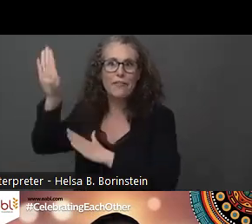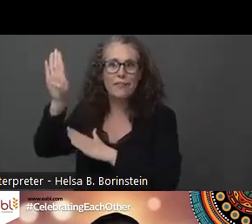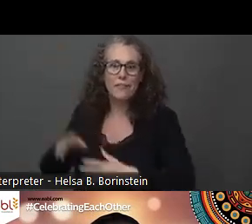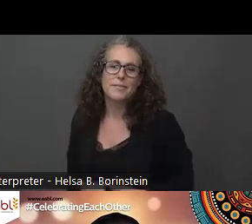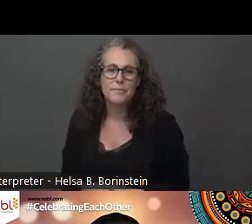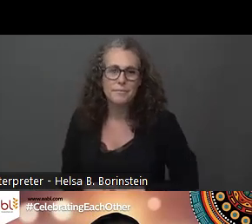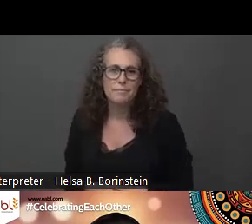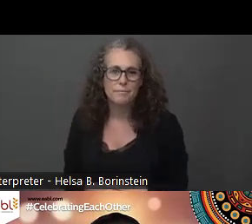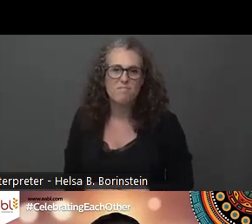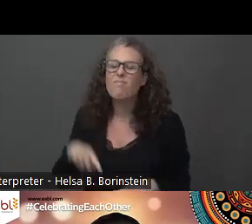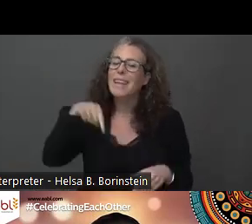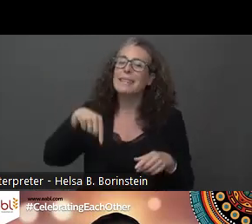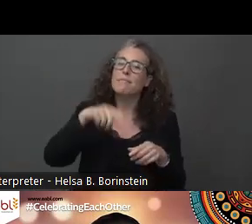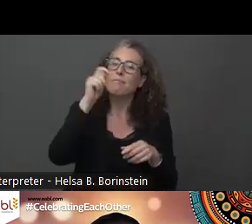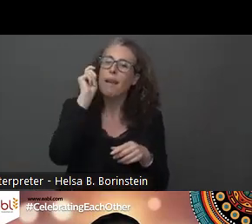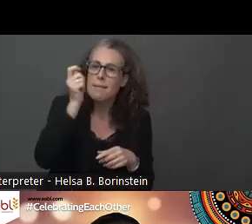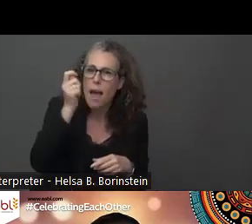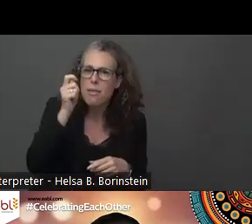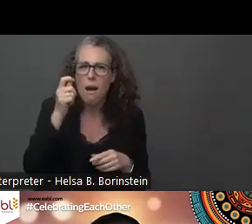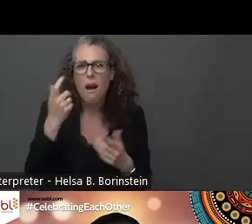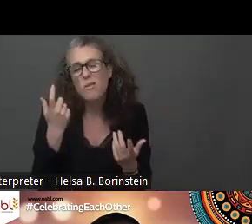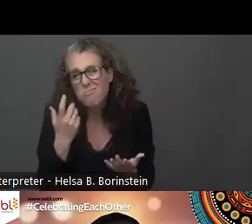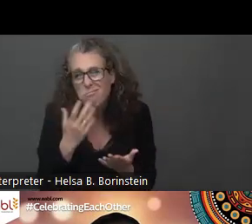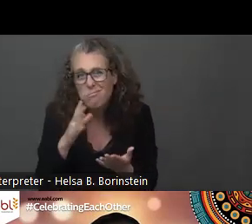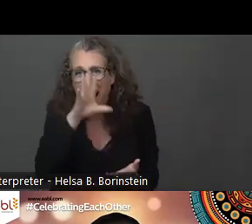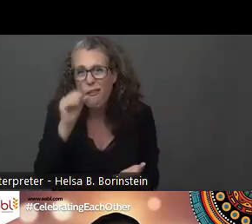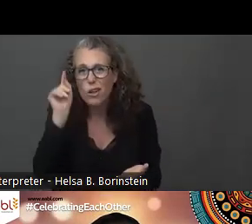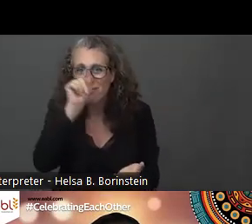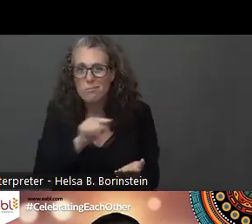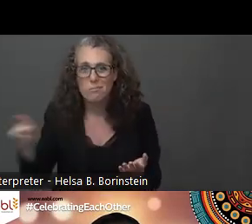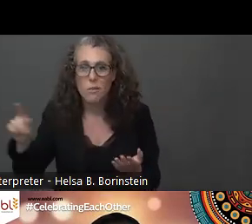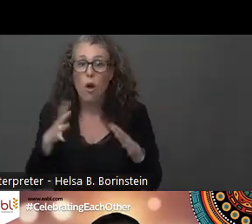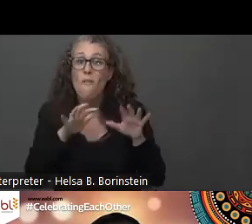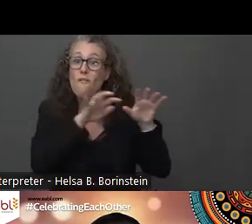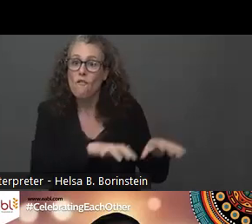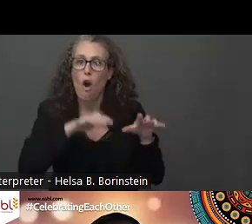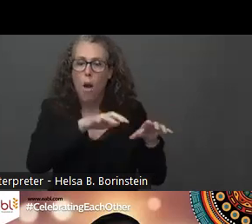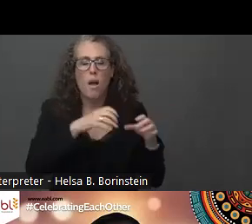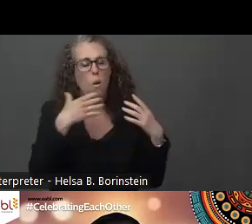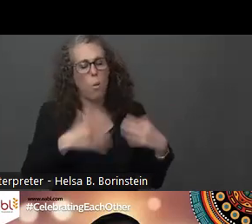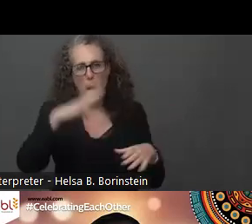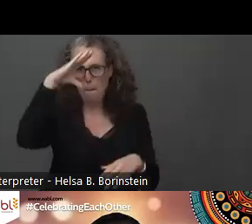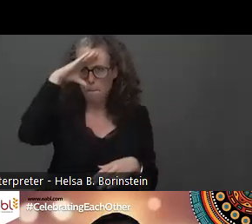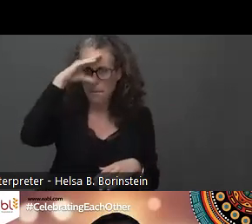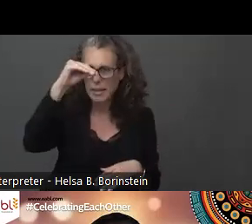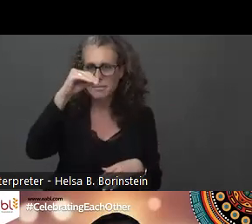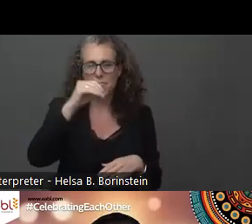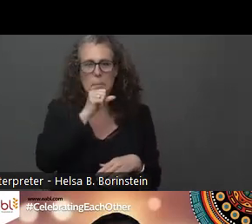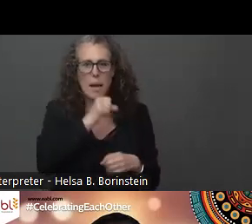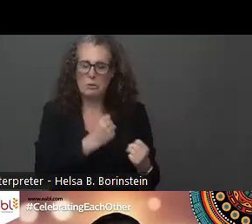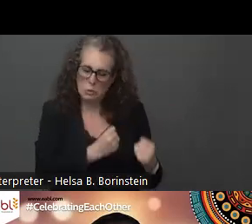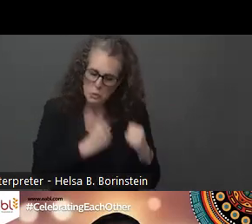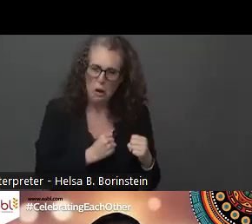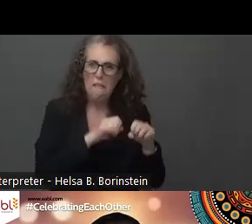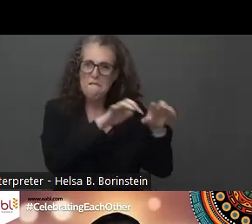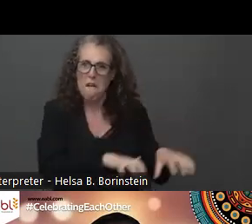Traditionally, here in Kenya and most parts of Africa, farming is predominantly a male activity, partly because